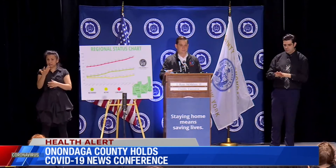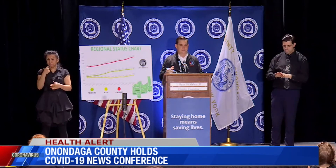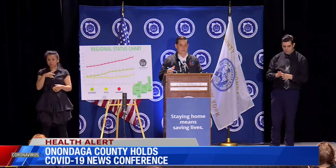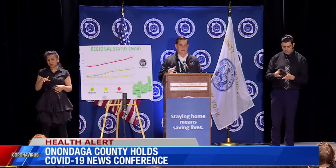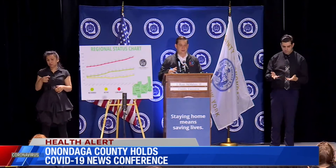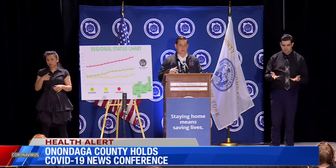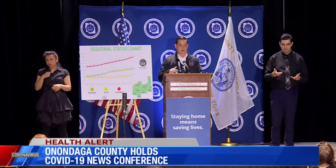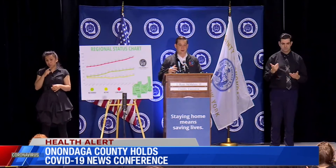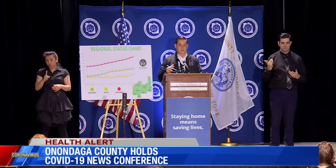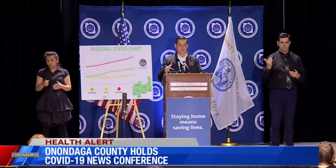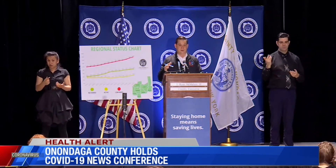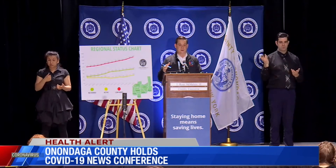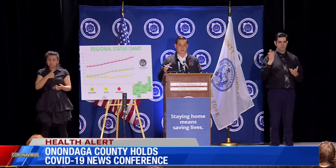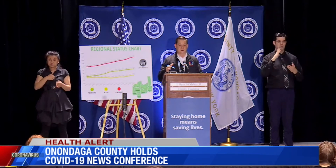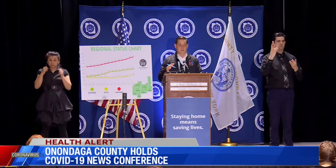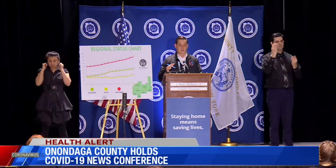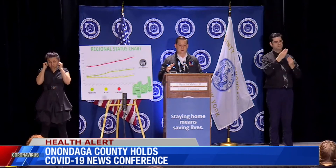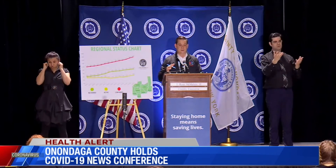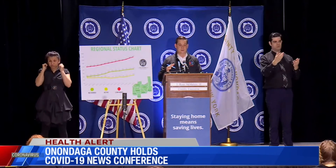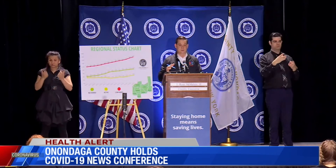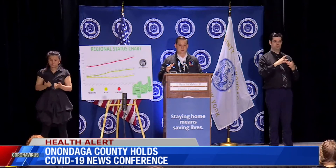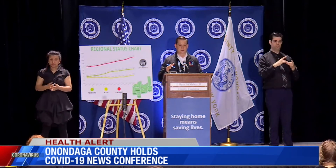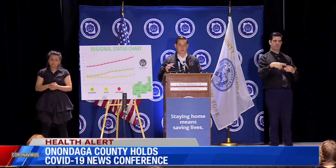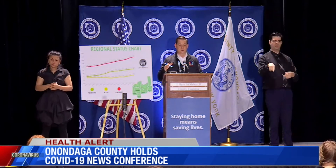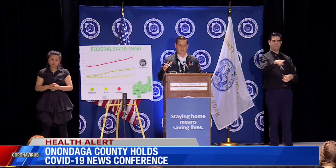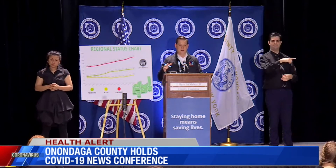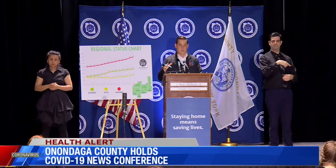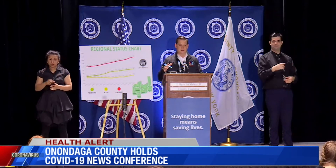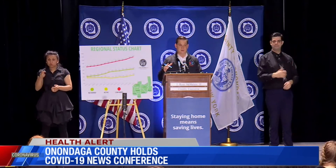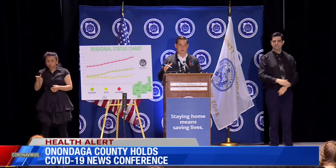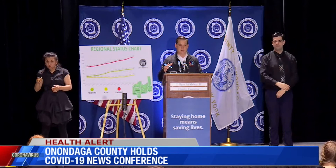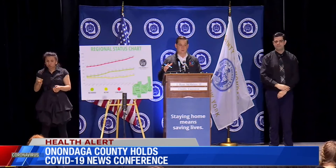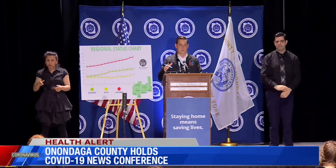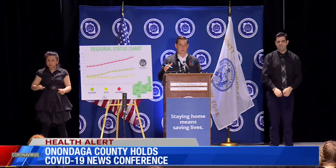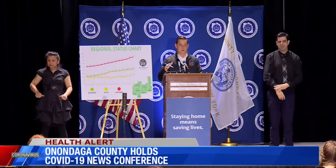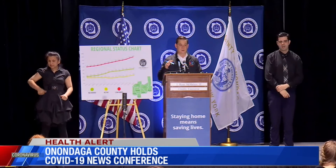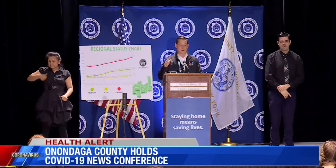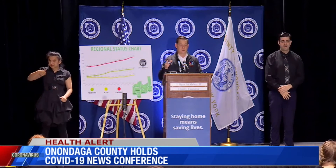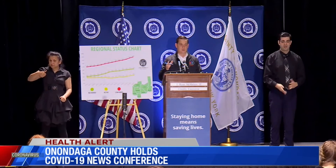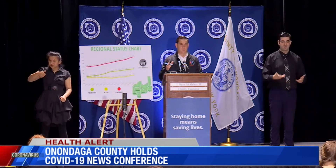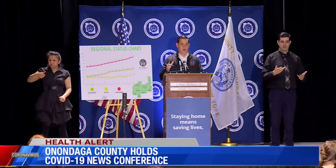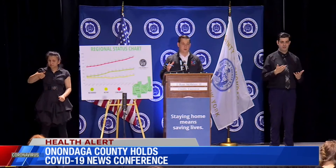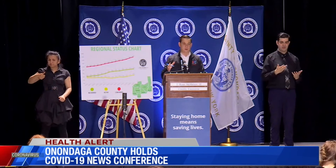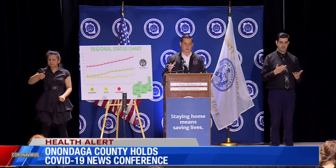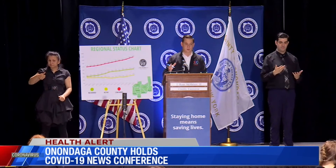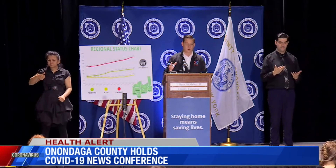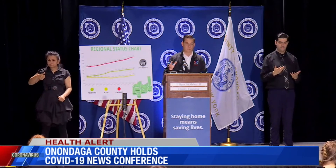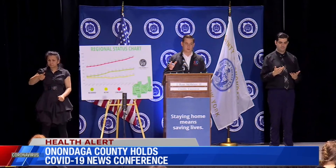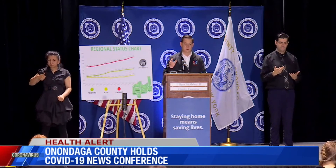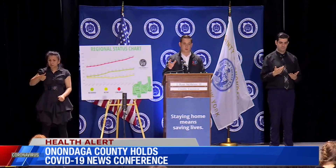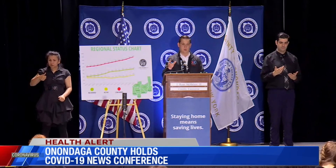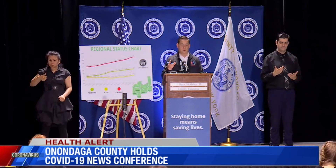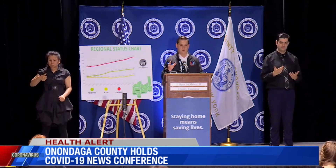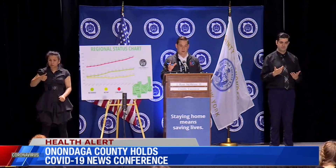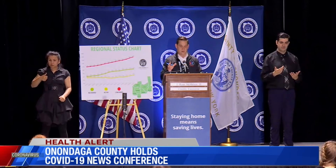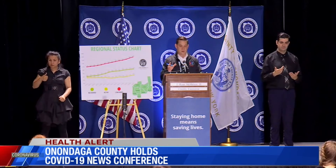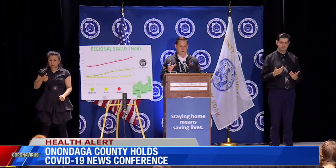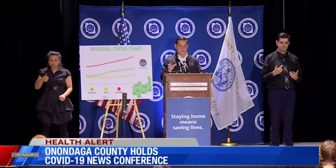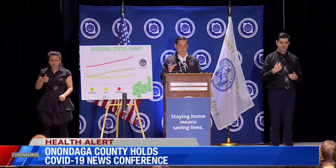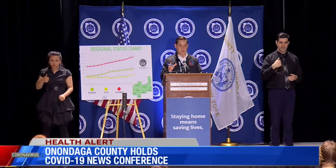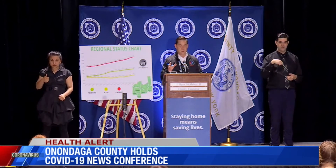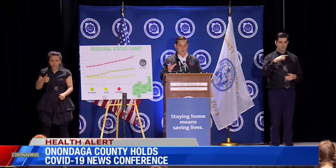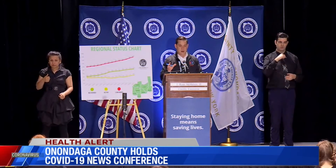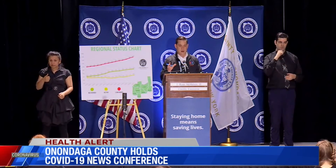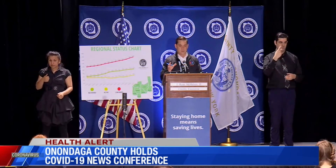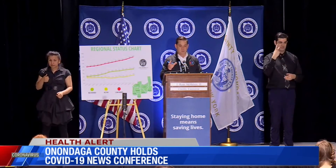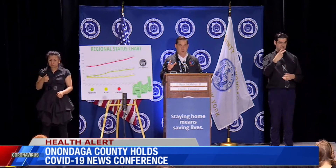but in life, we don't see pandemics every day. It's usually once every 100 years, so hopefully it's their only one they'll ever